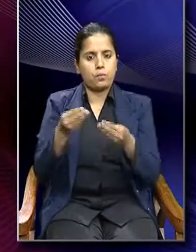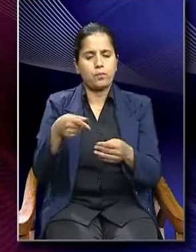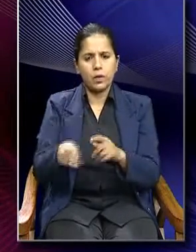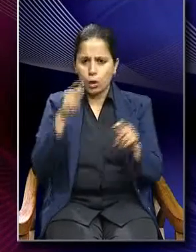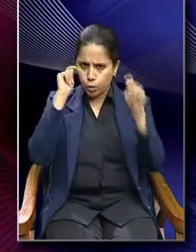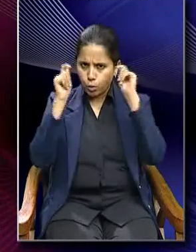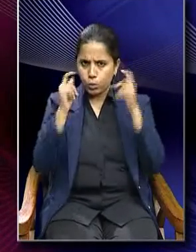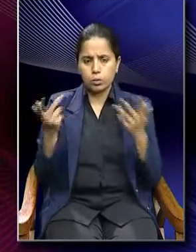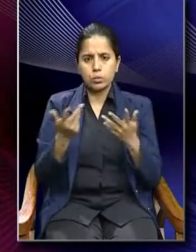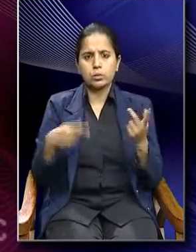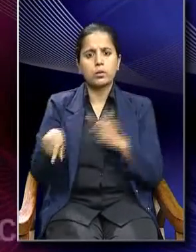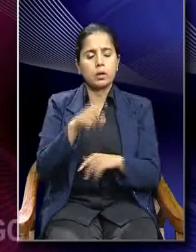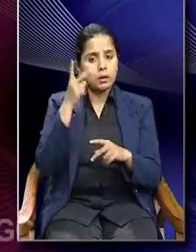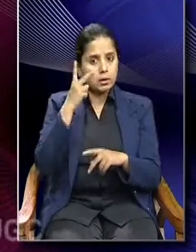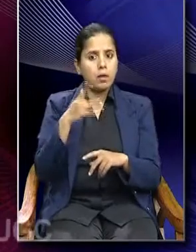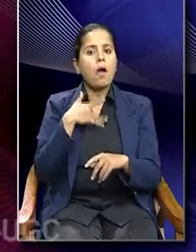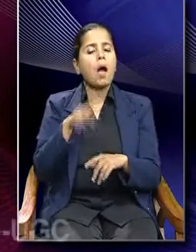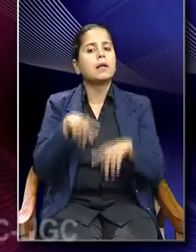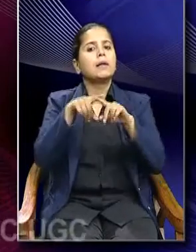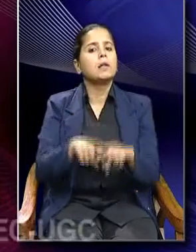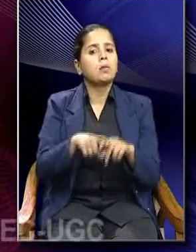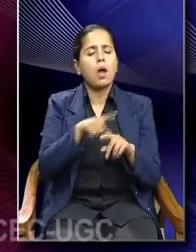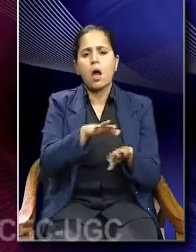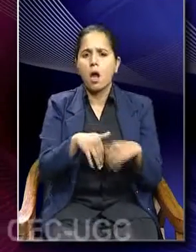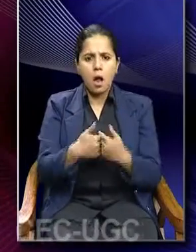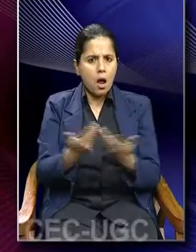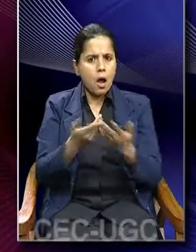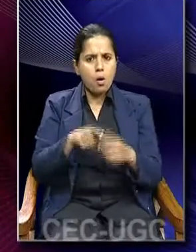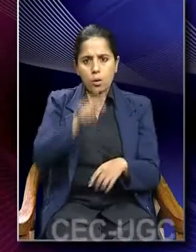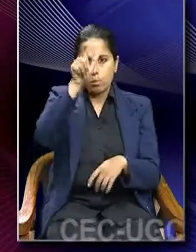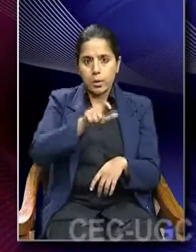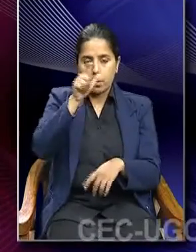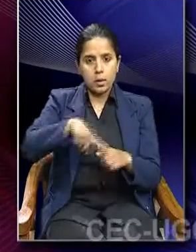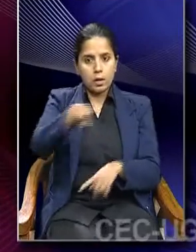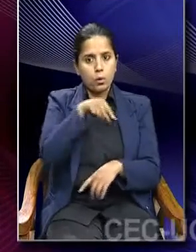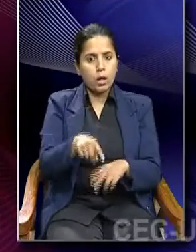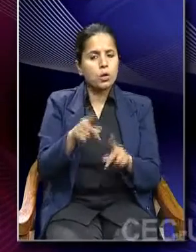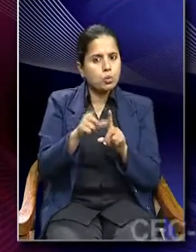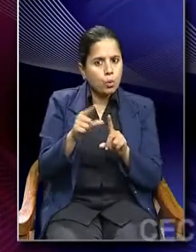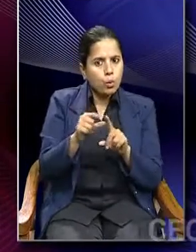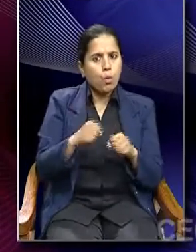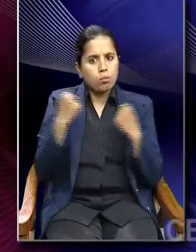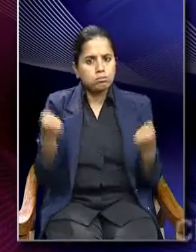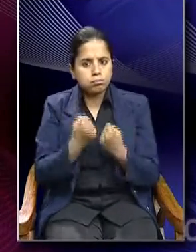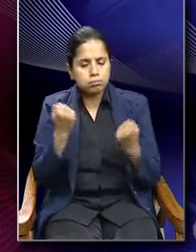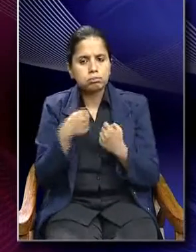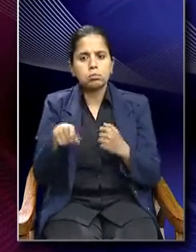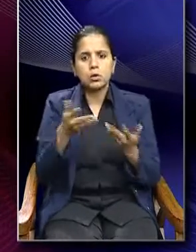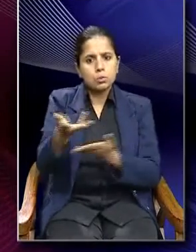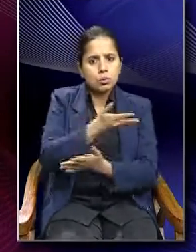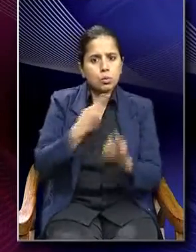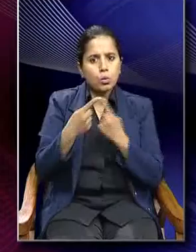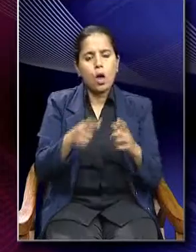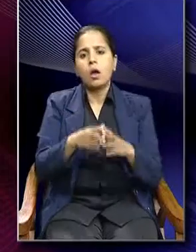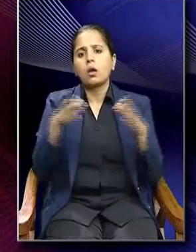roles are kind of dependent on how the individual will act out or will interact in a